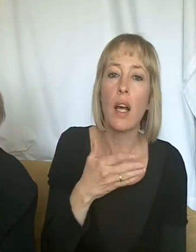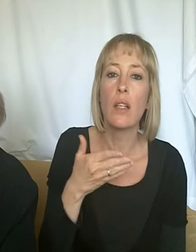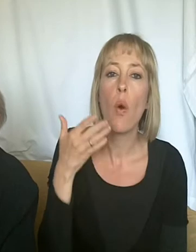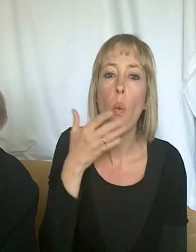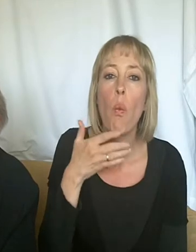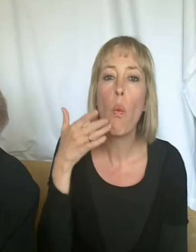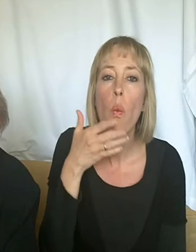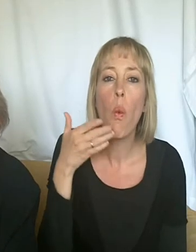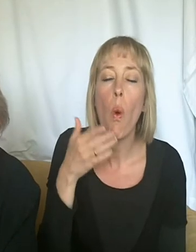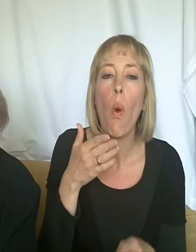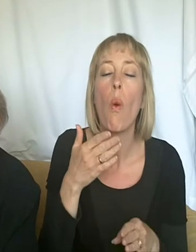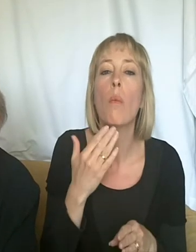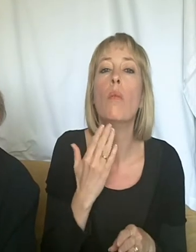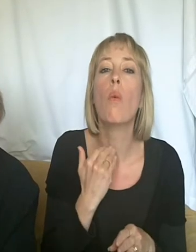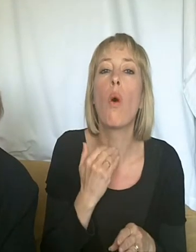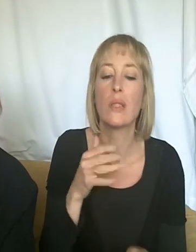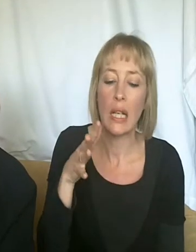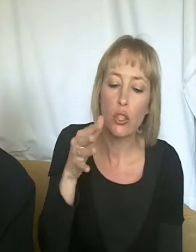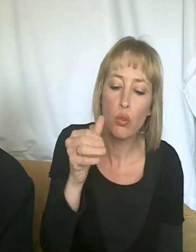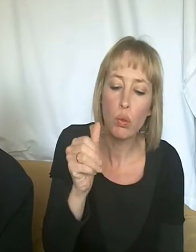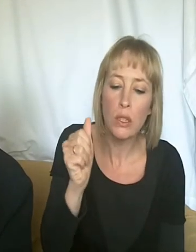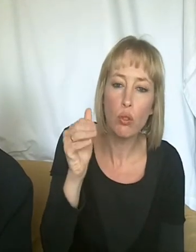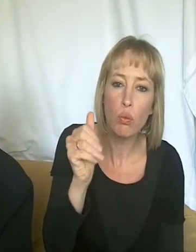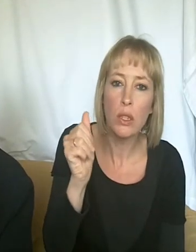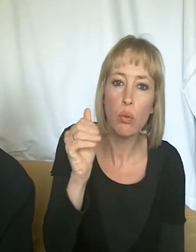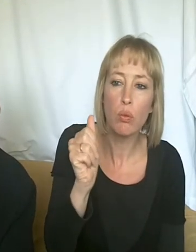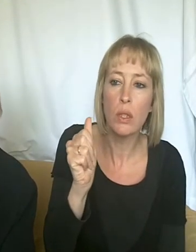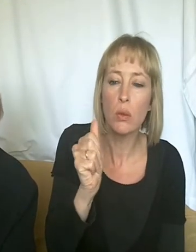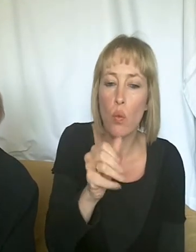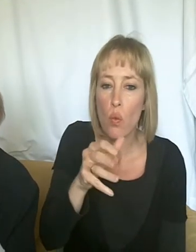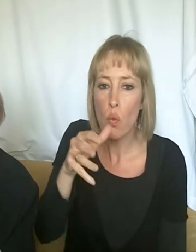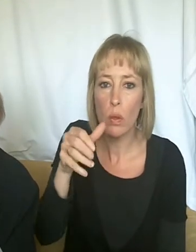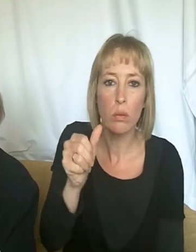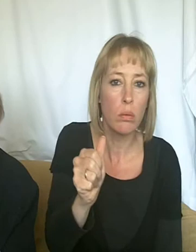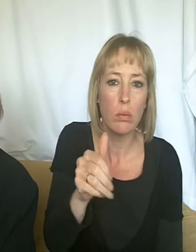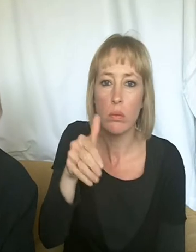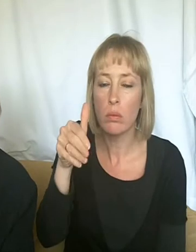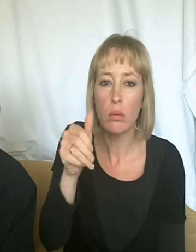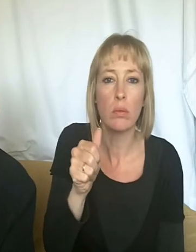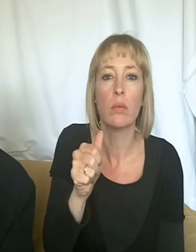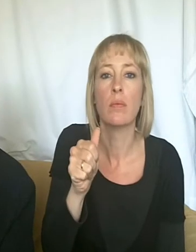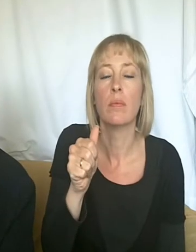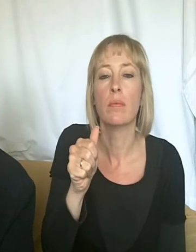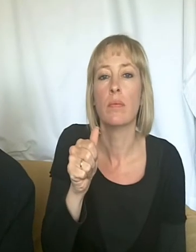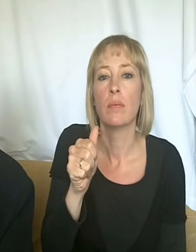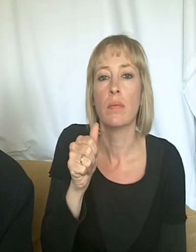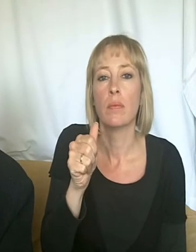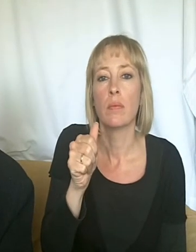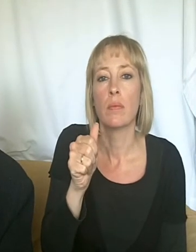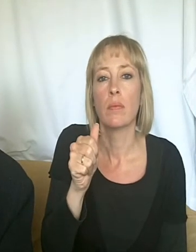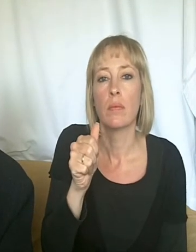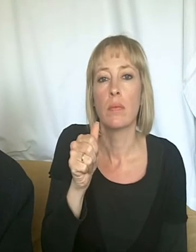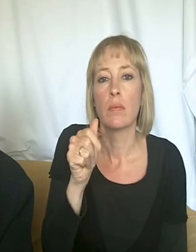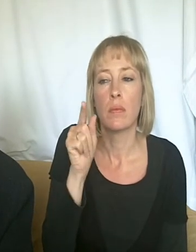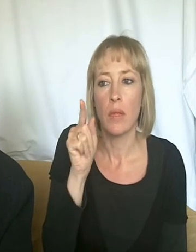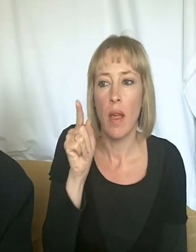I squeeze out the water and pull it in and squeeze out the water and draw it in